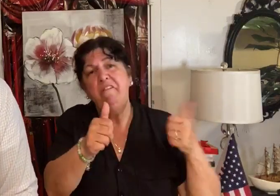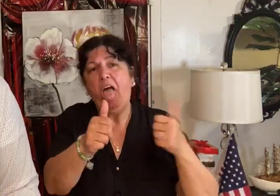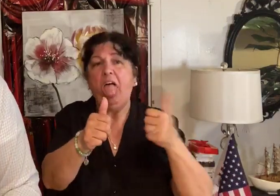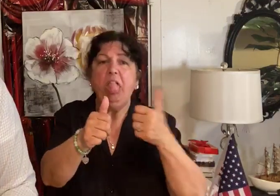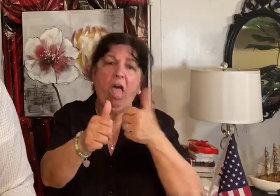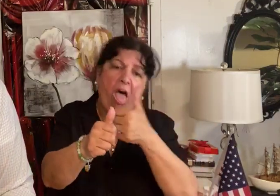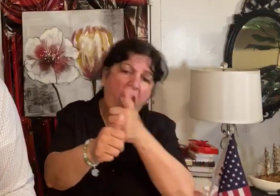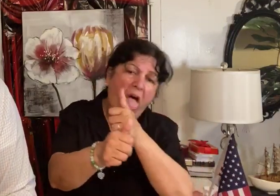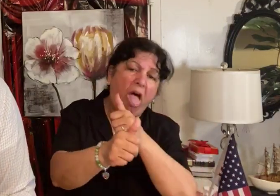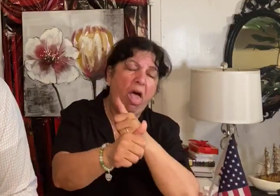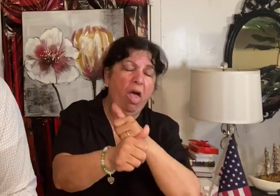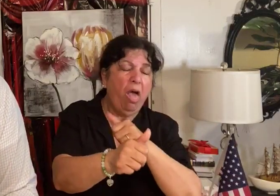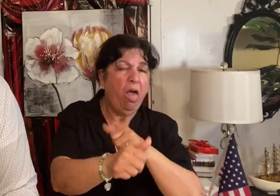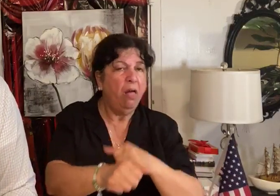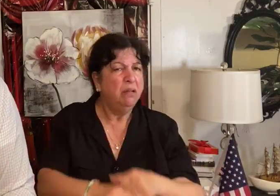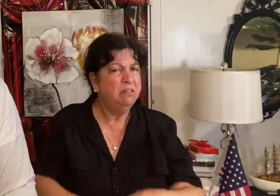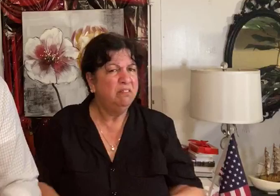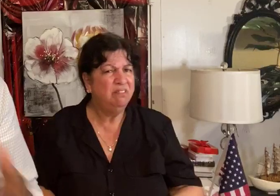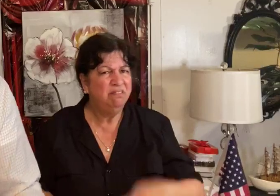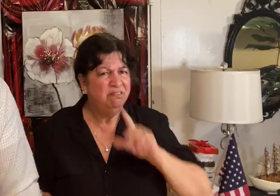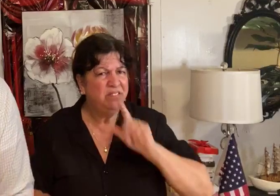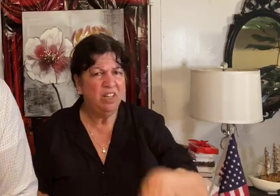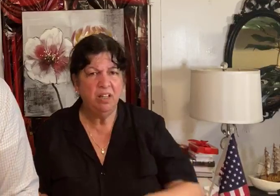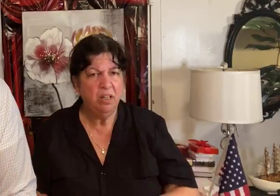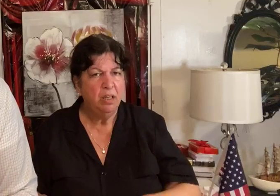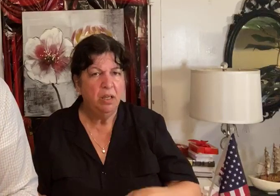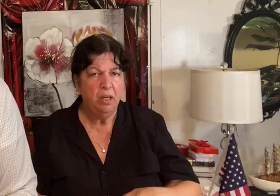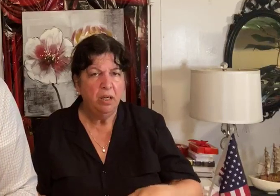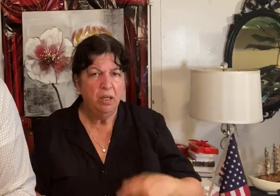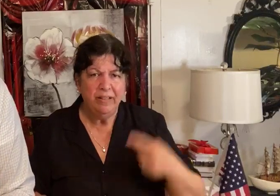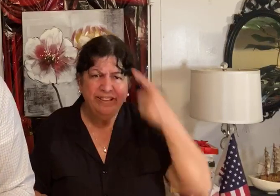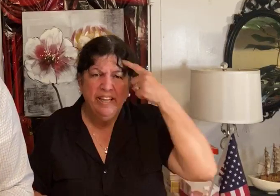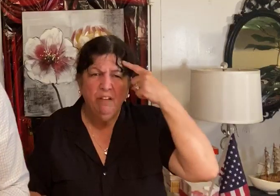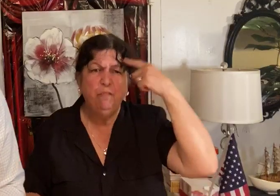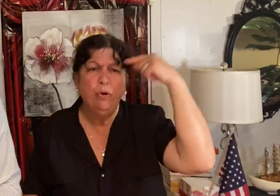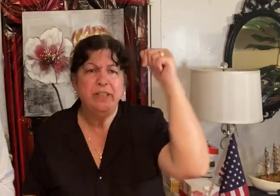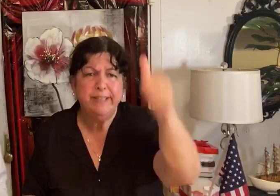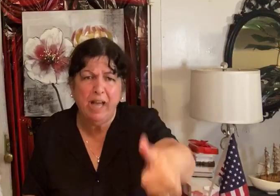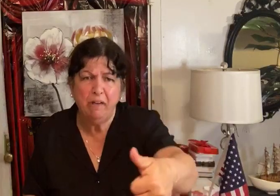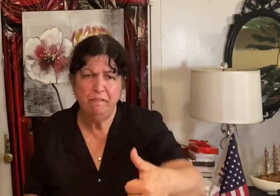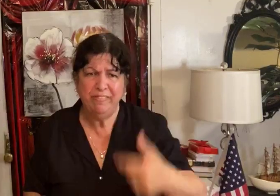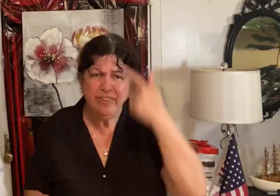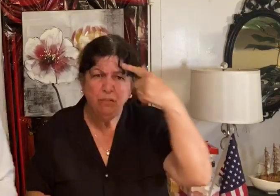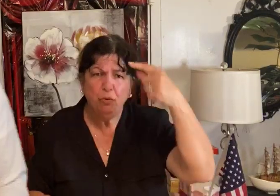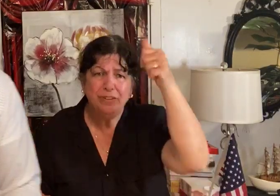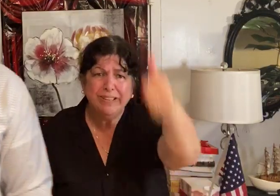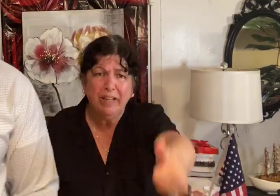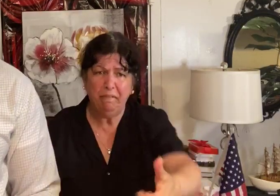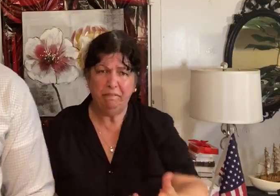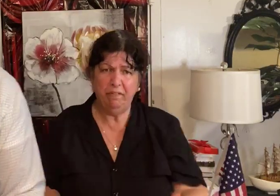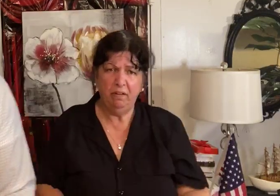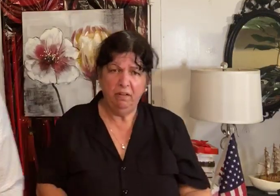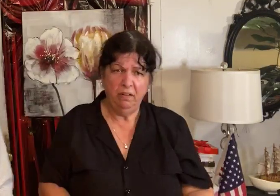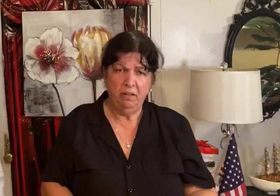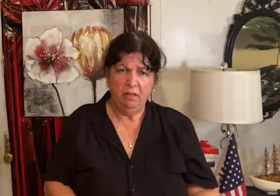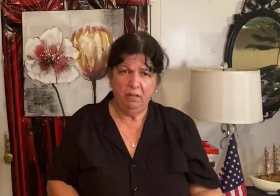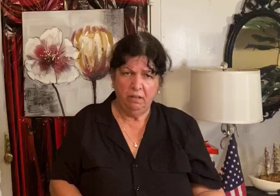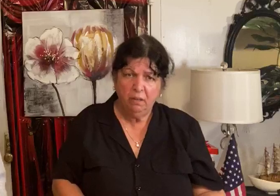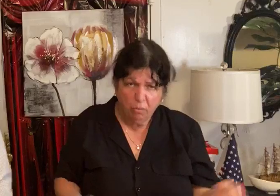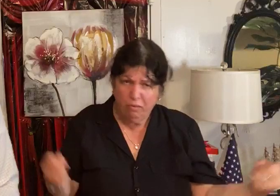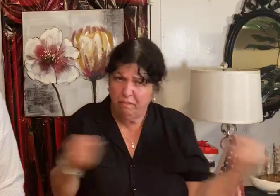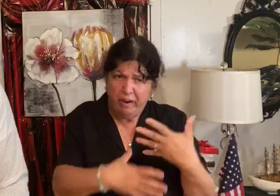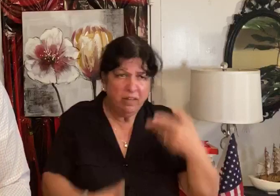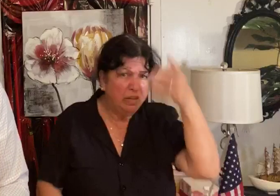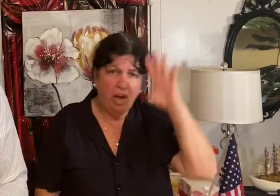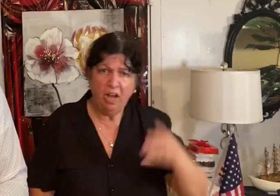told us we were supposed to do. Because we can't think for ourselves. But for God-fearing people, I have a lot of confidence